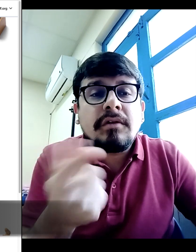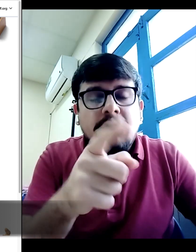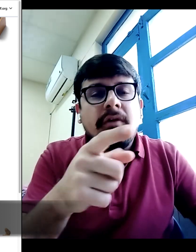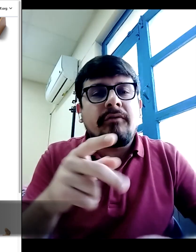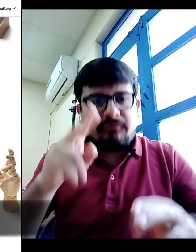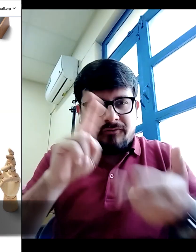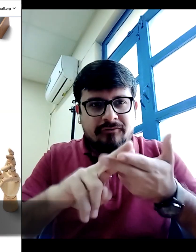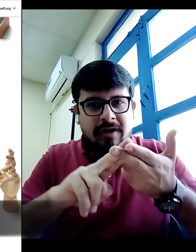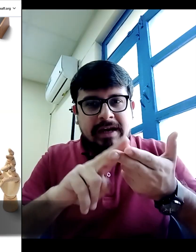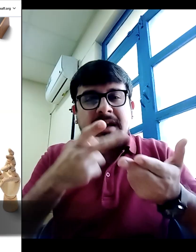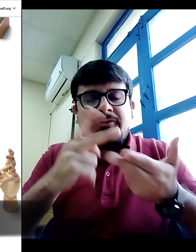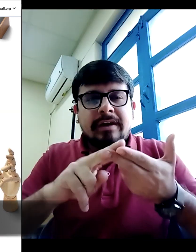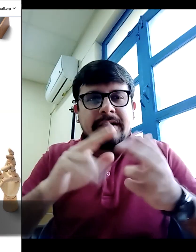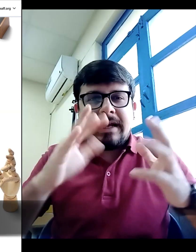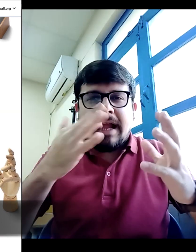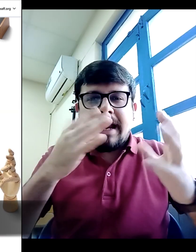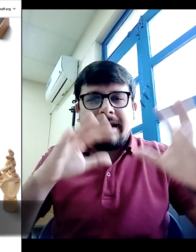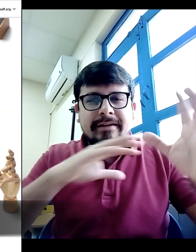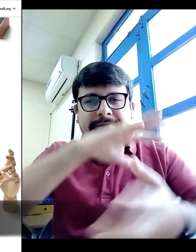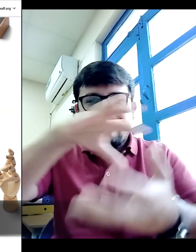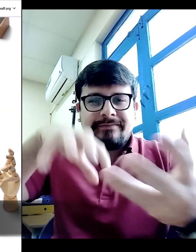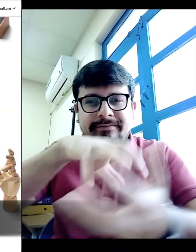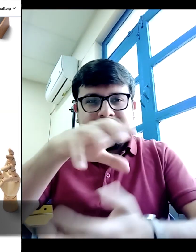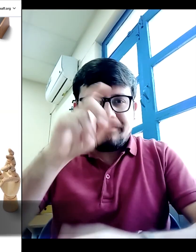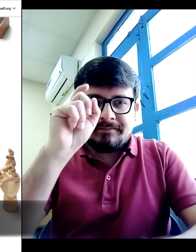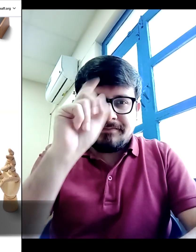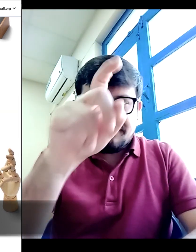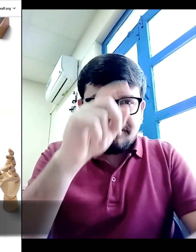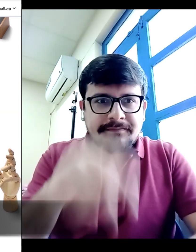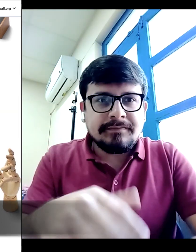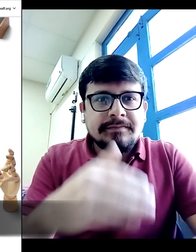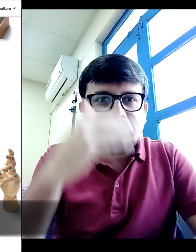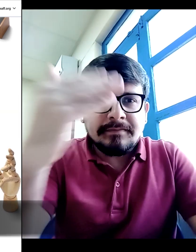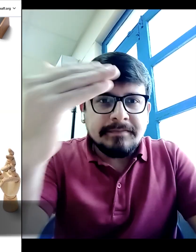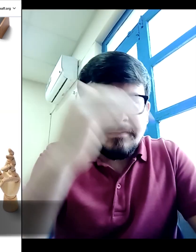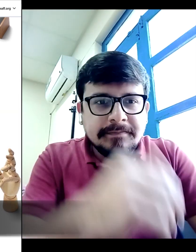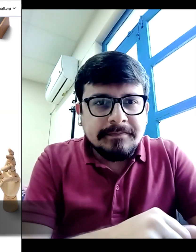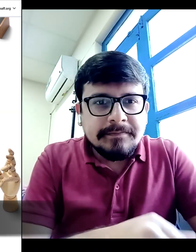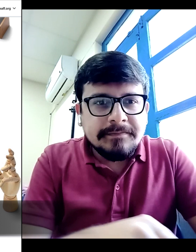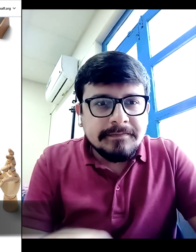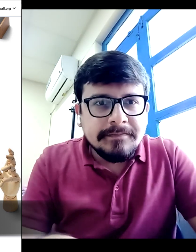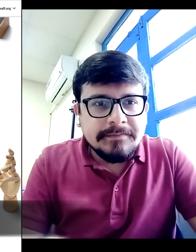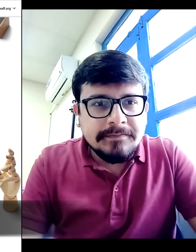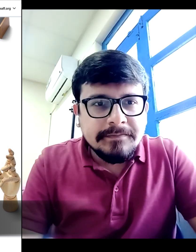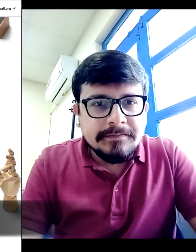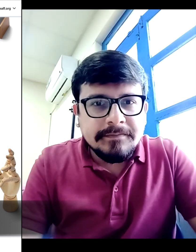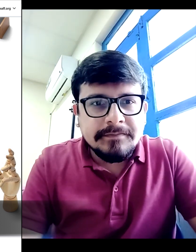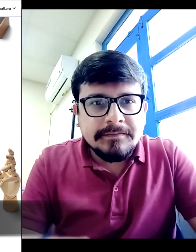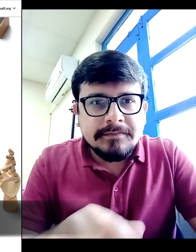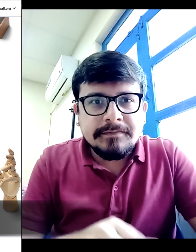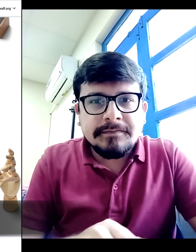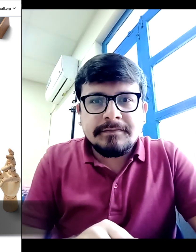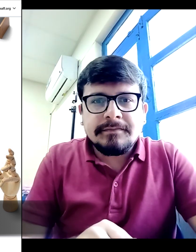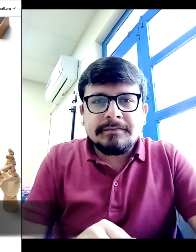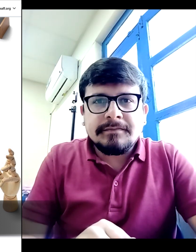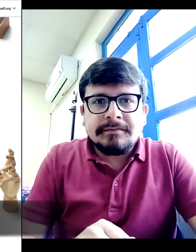Let's go next. Now this is where I have to give a business name.